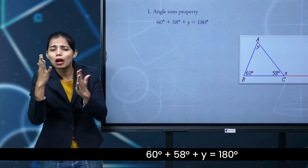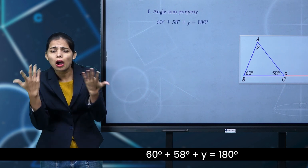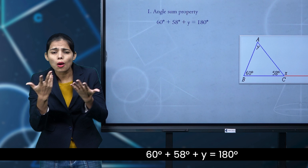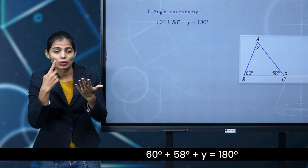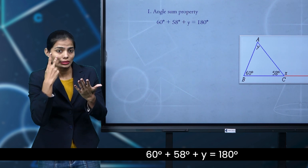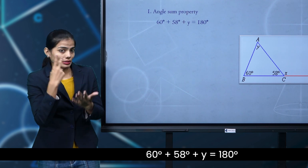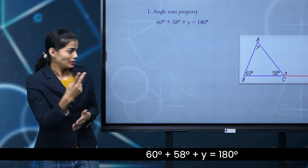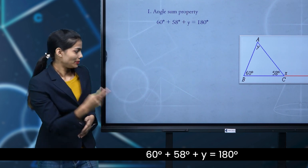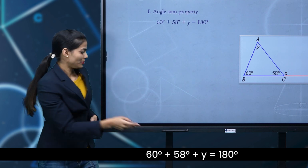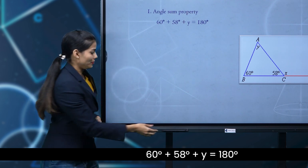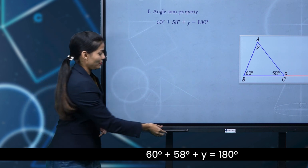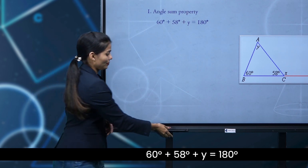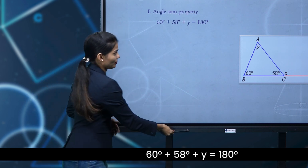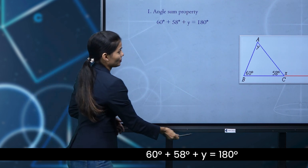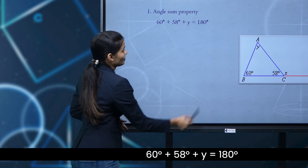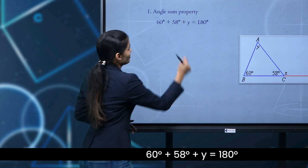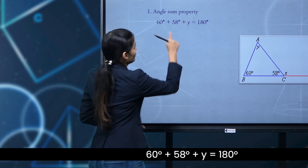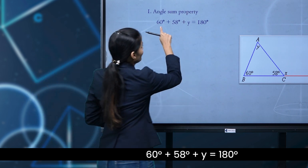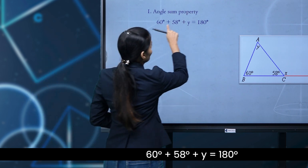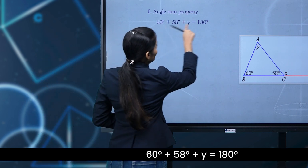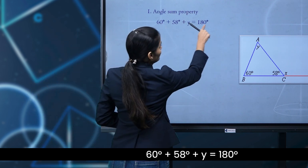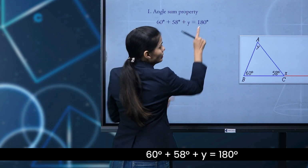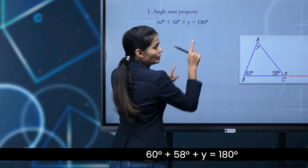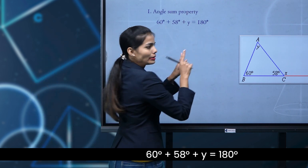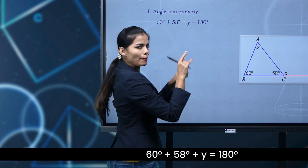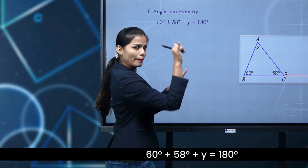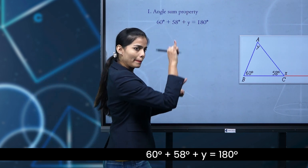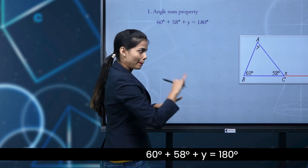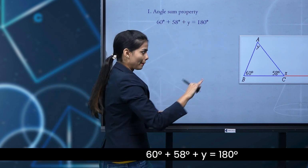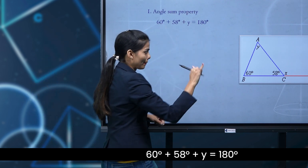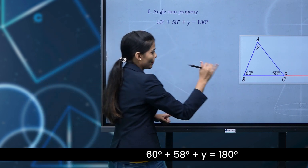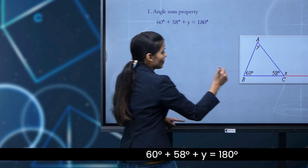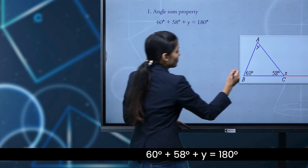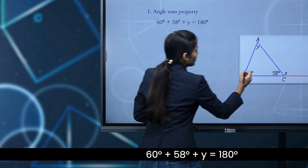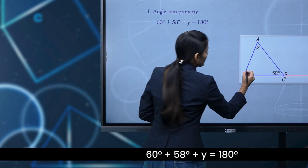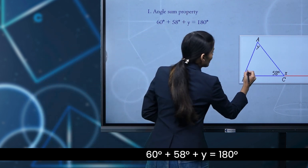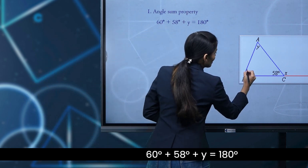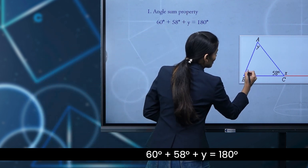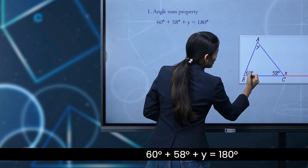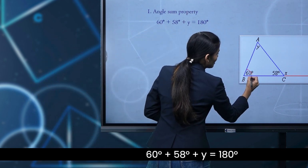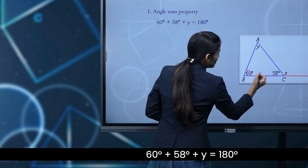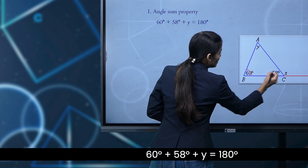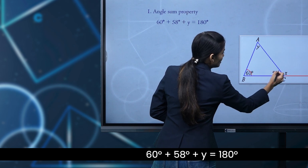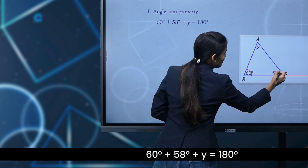(60° plus 58 degree plus y is equal to 180